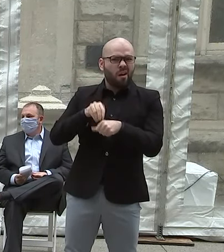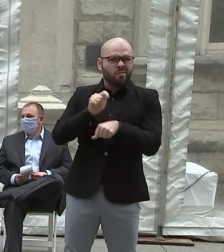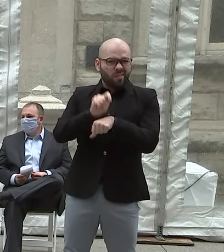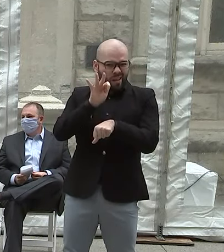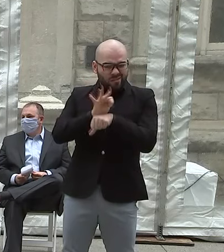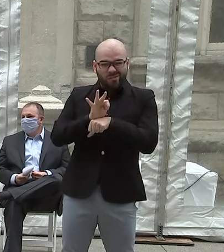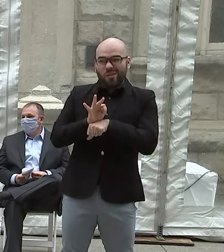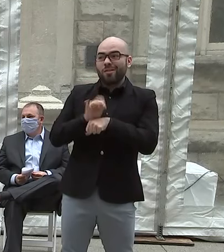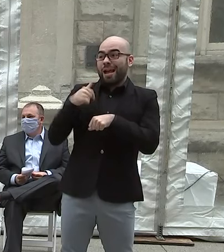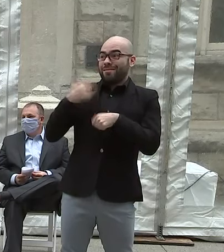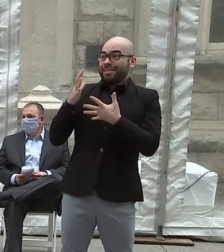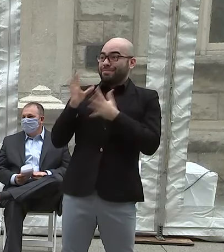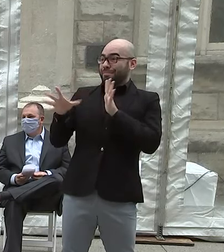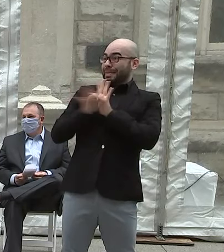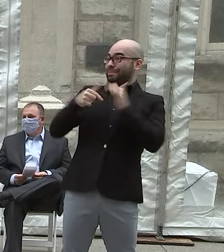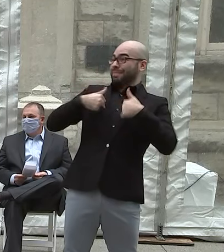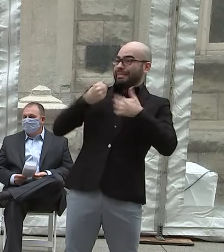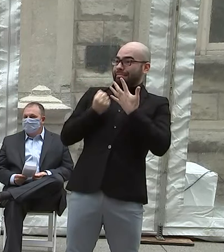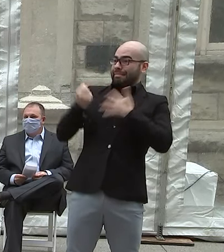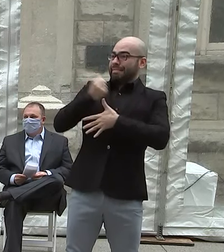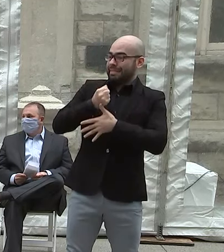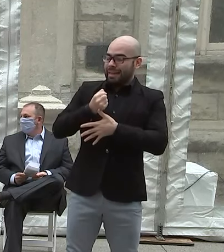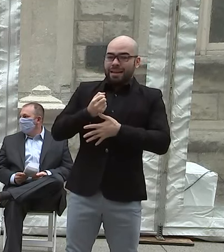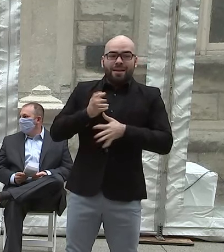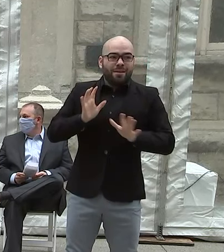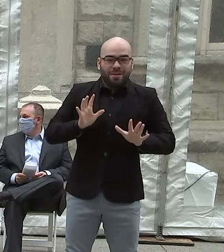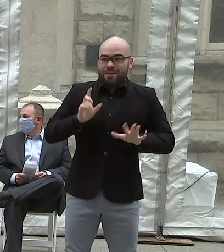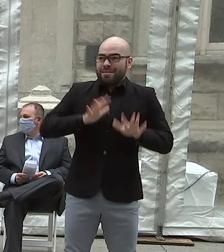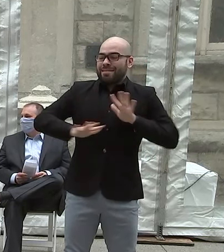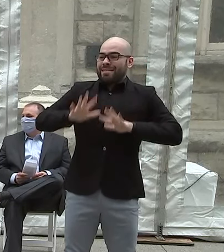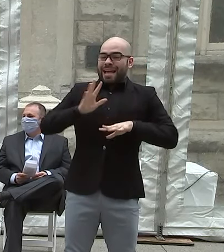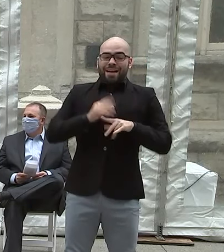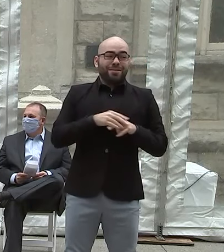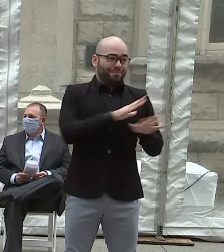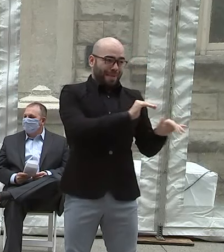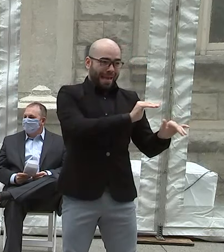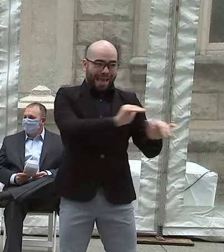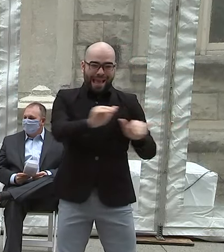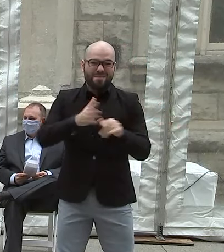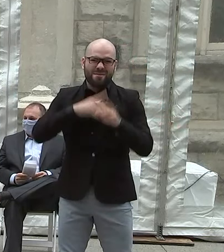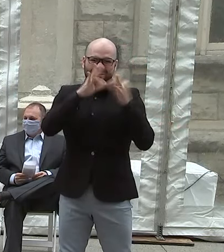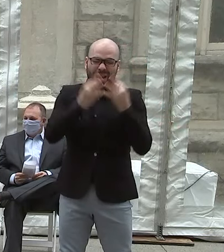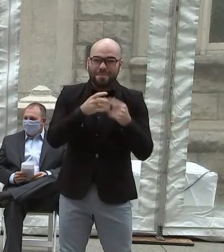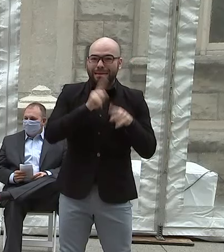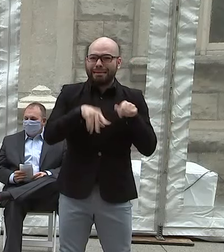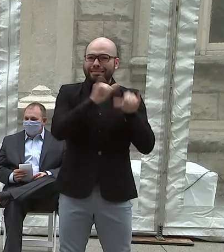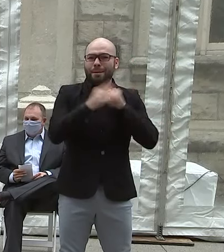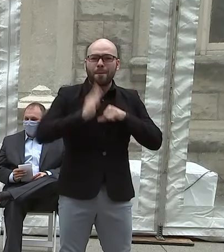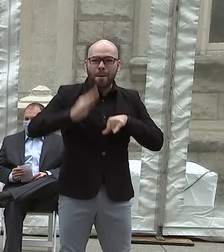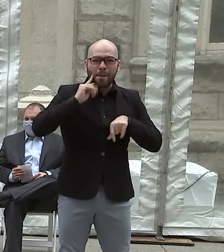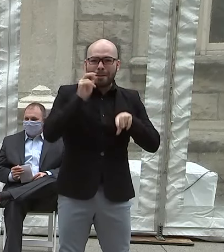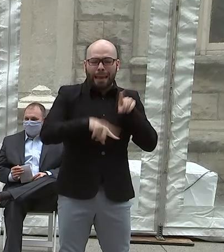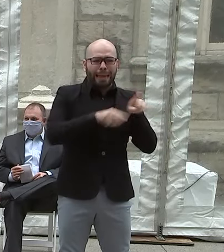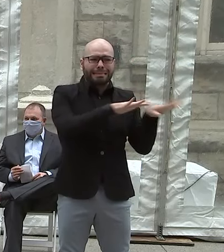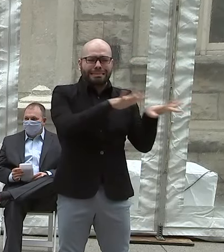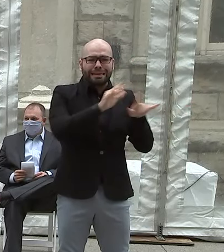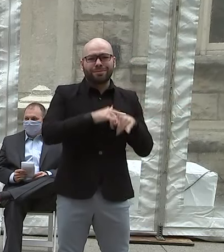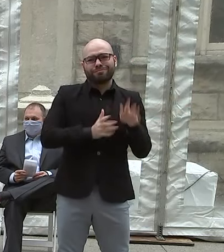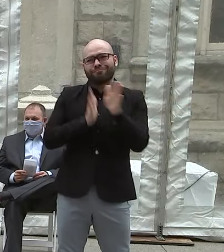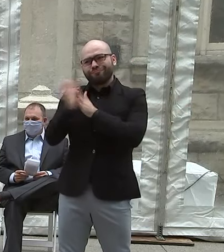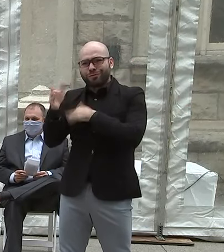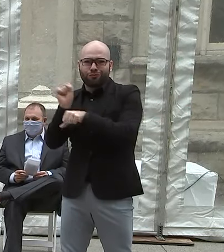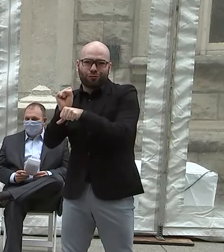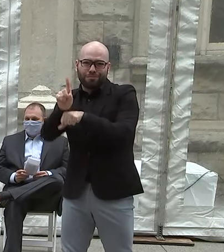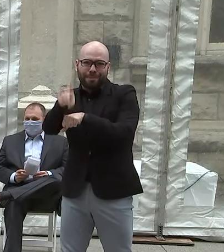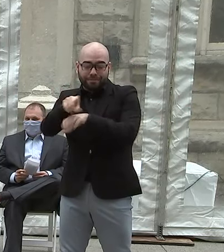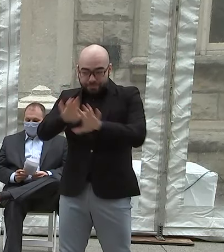chaired before, so I hope everyone gets rest this weekend and says goodbye to their families for a few weeks. We have a lot of work to do. This has truly been a traumatic